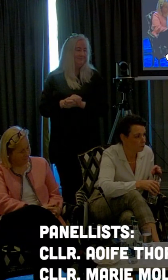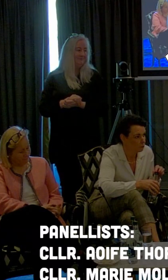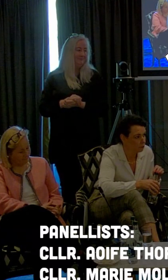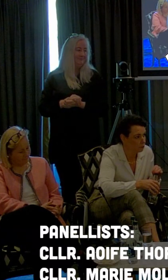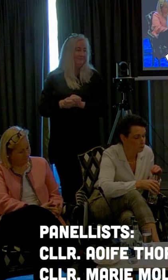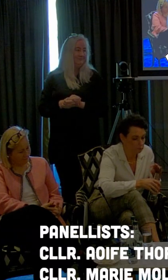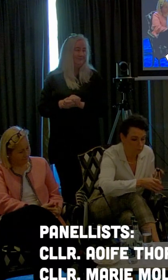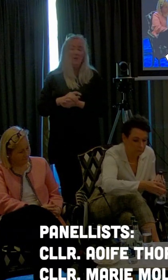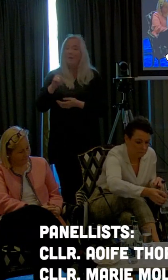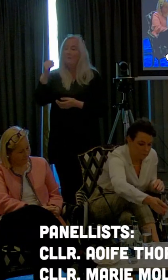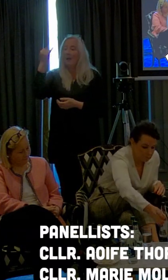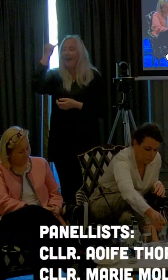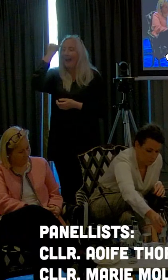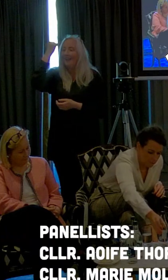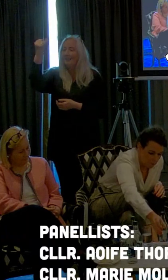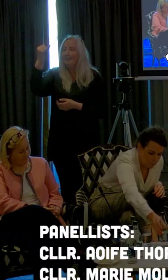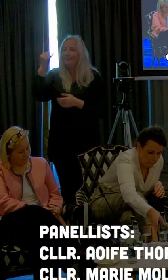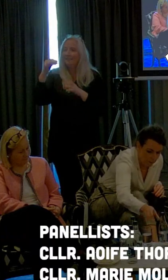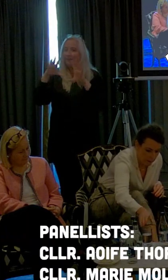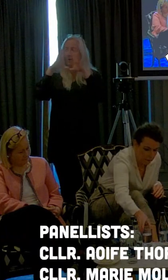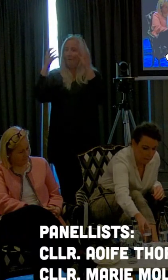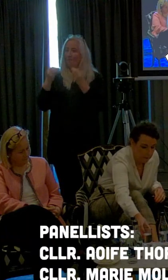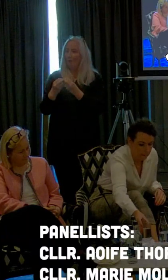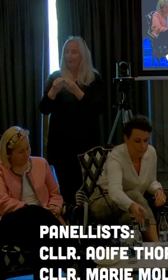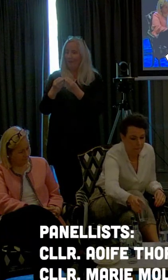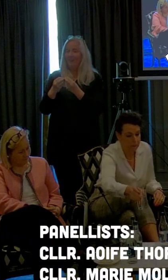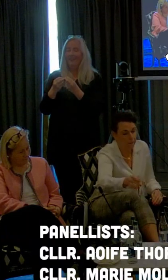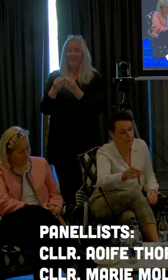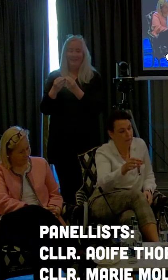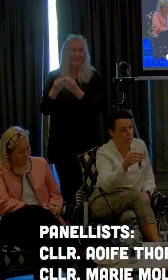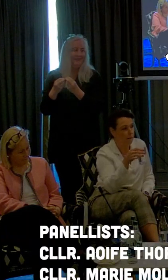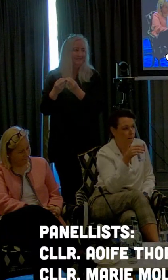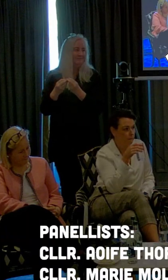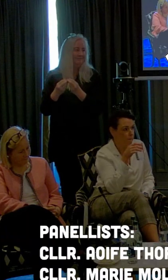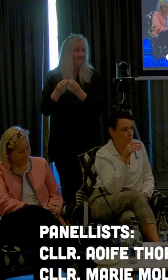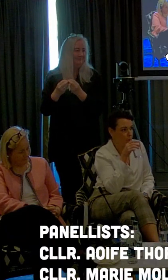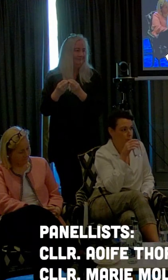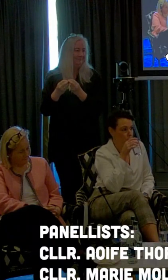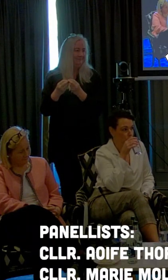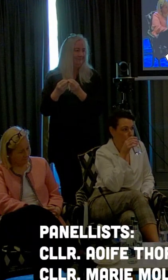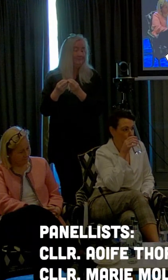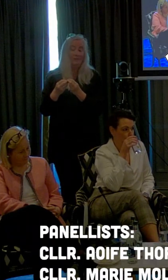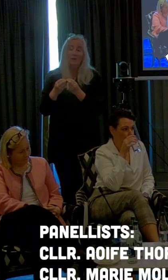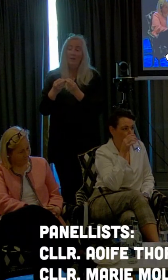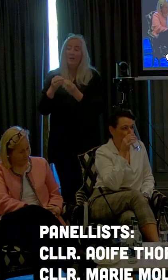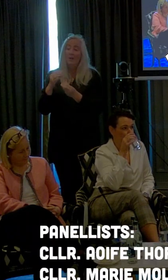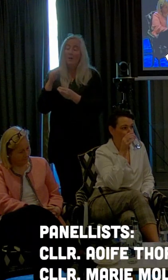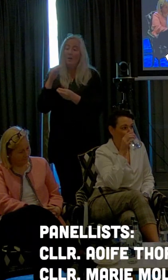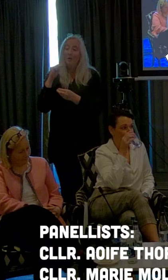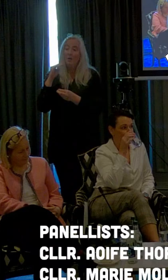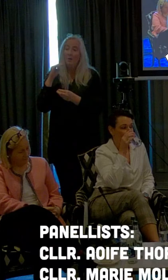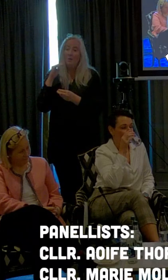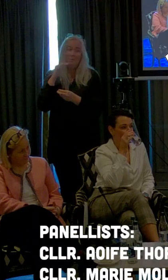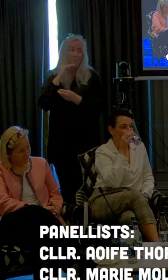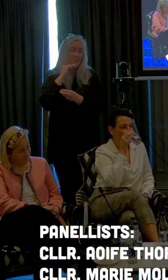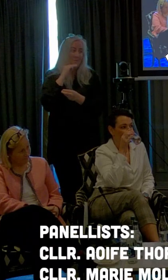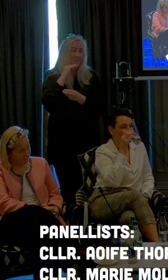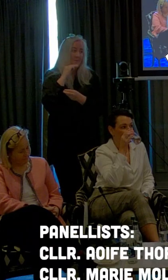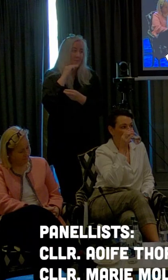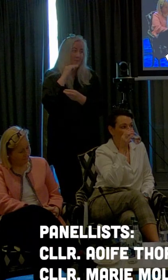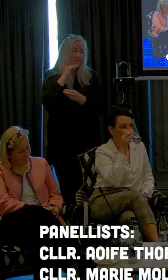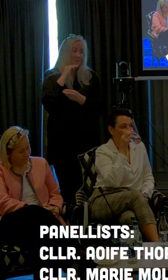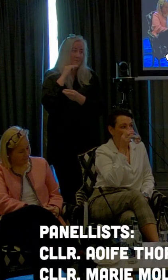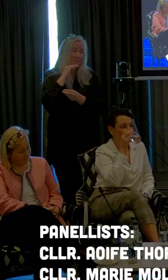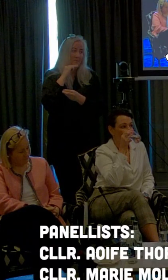Initiatives overall, I suppose, I think what's going to be very important is we're going to have to start looking, and we discussed